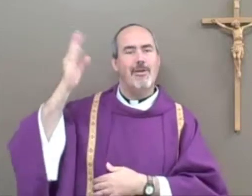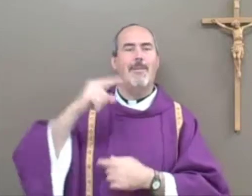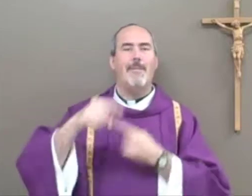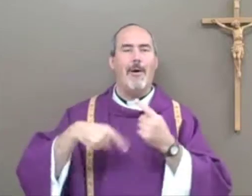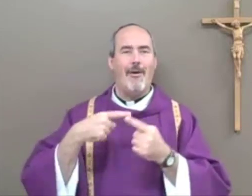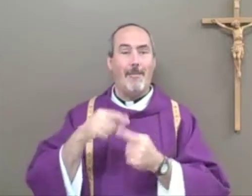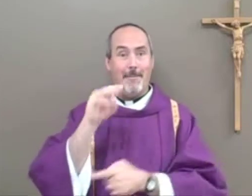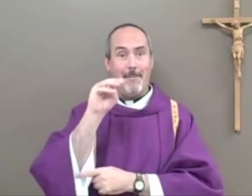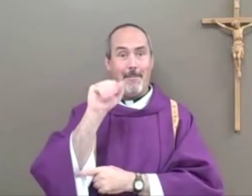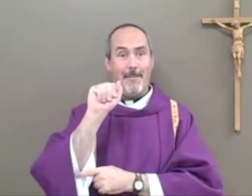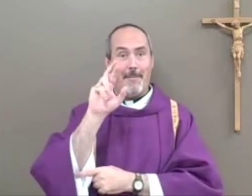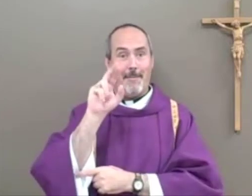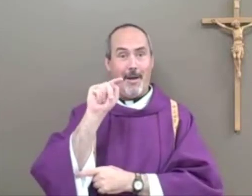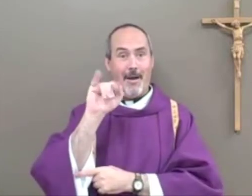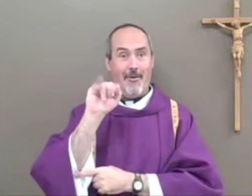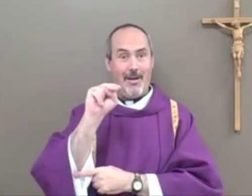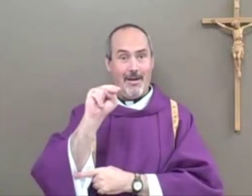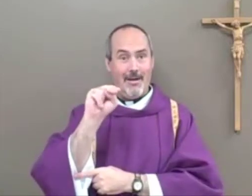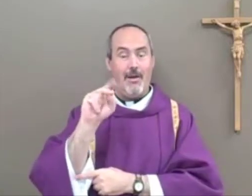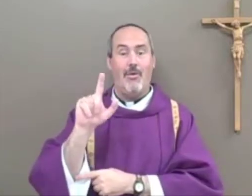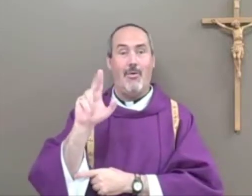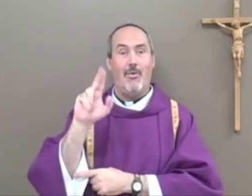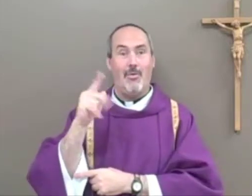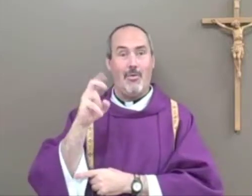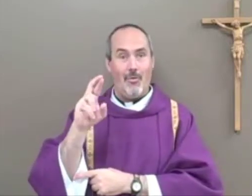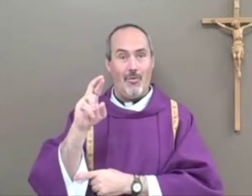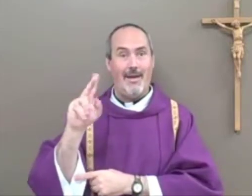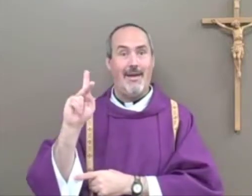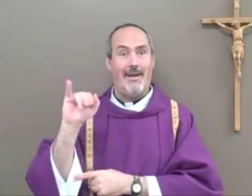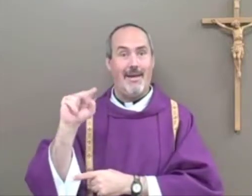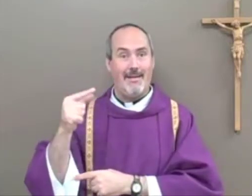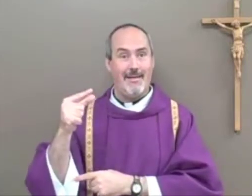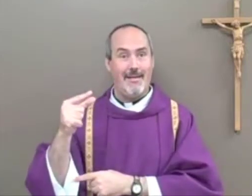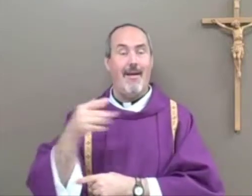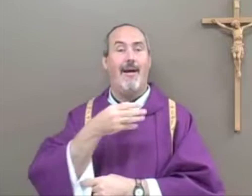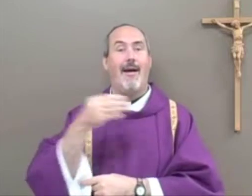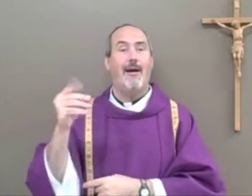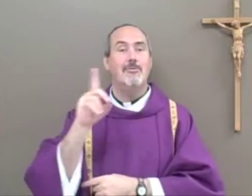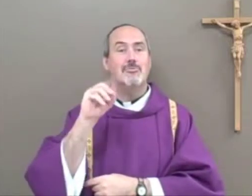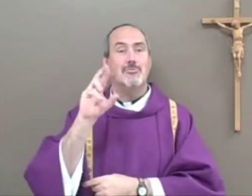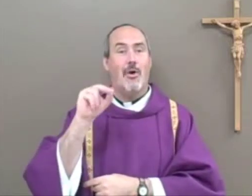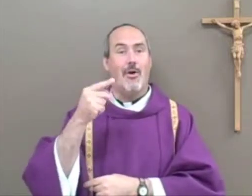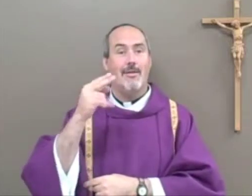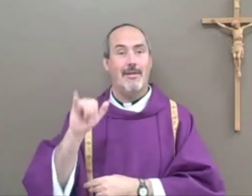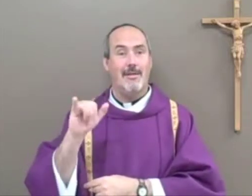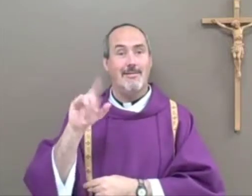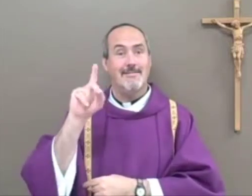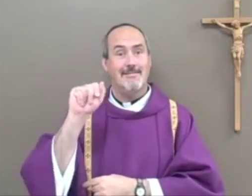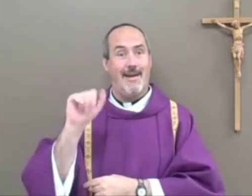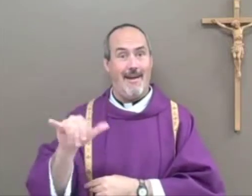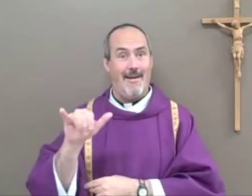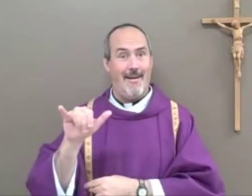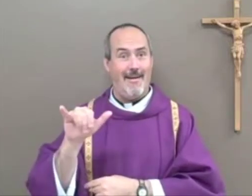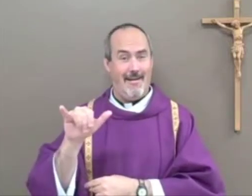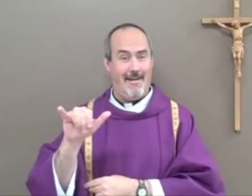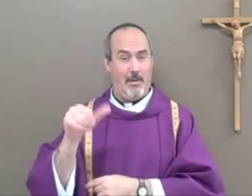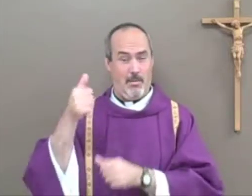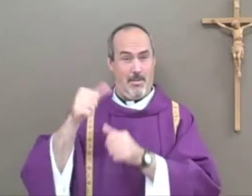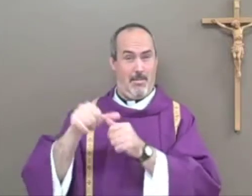A couple of weeks ago, I spoke about two people, Martin Luther King and Dorothy Day. If